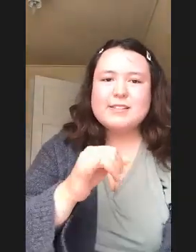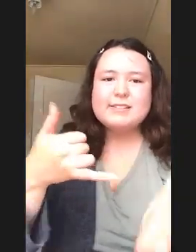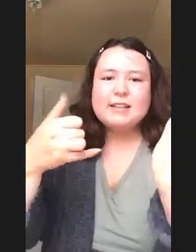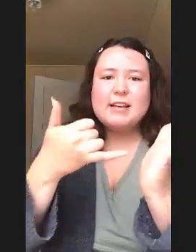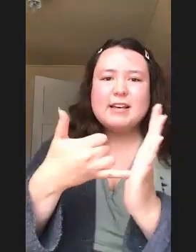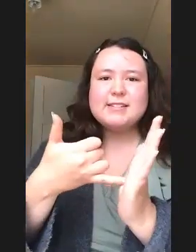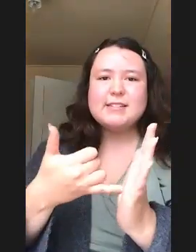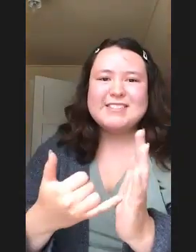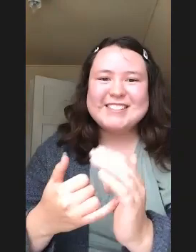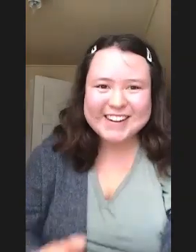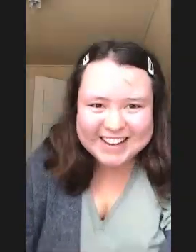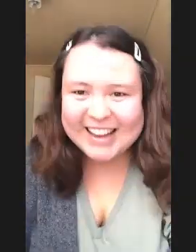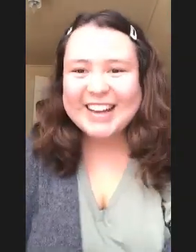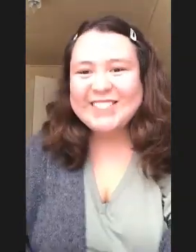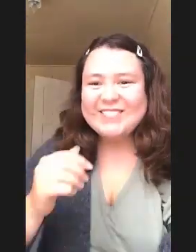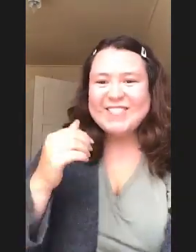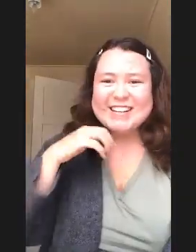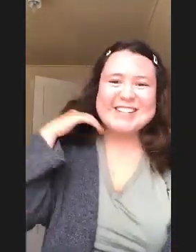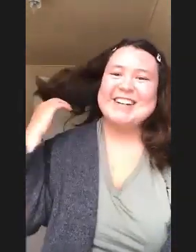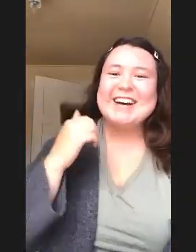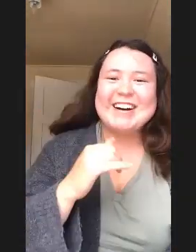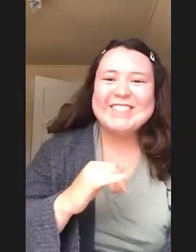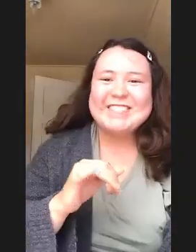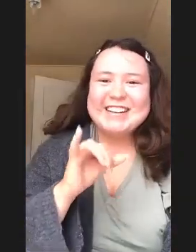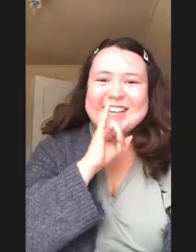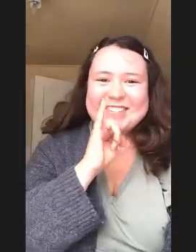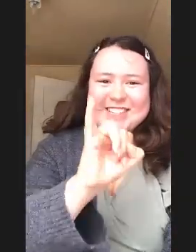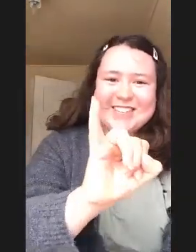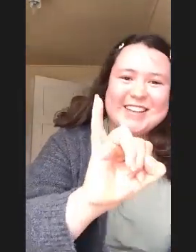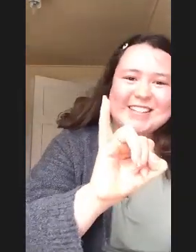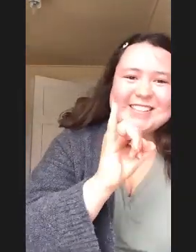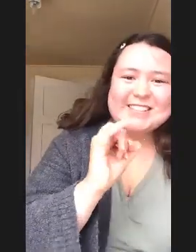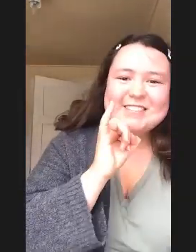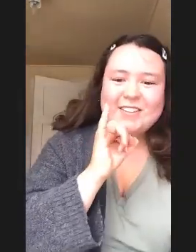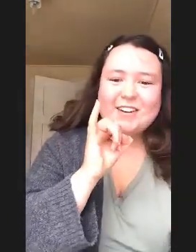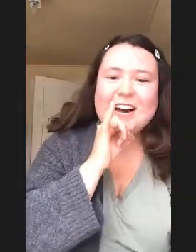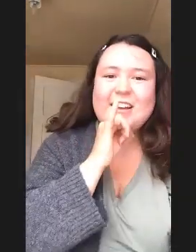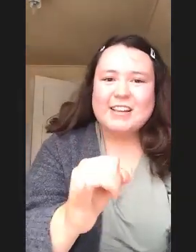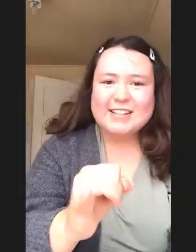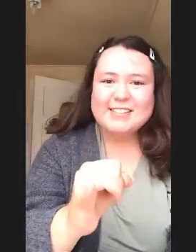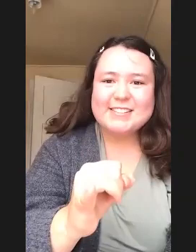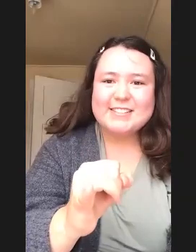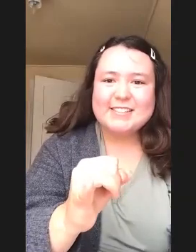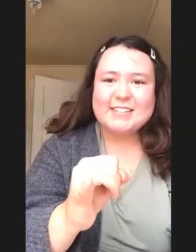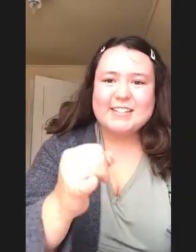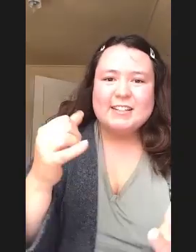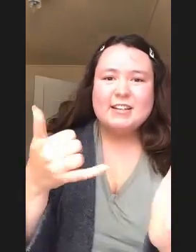is it? Sorry, I kind of went up fast there. You would do is with your eye. Is